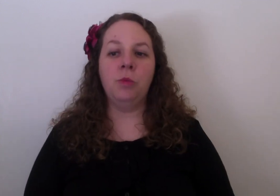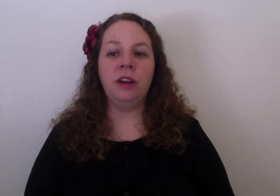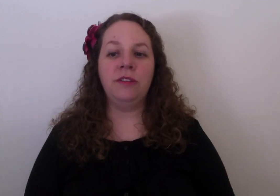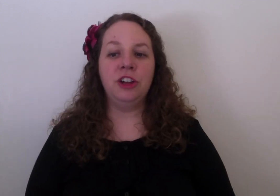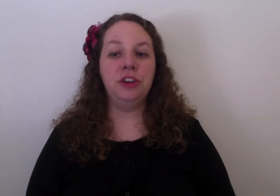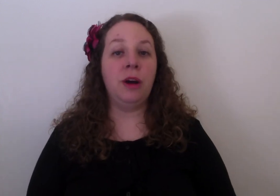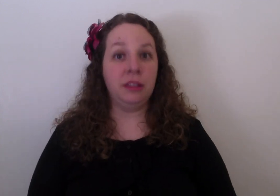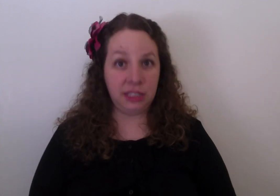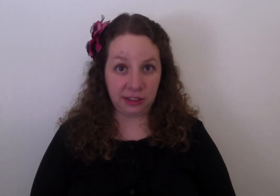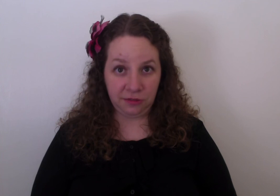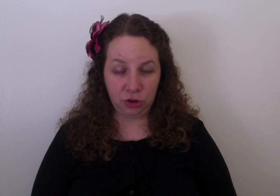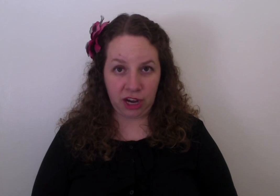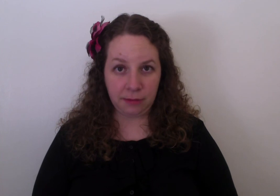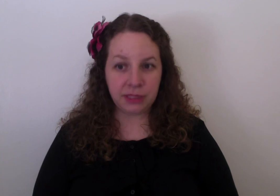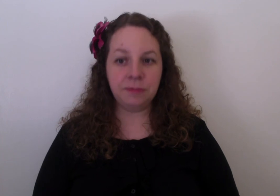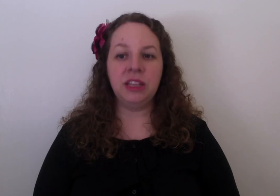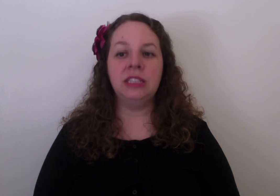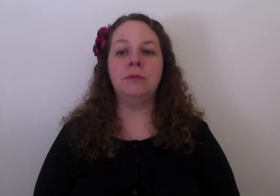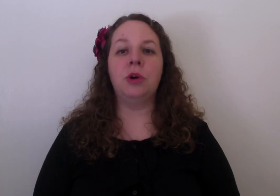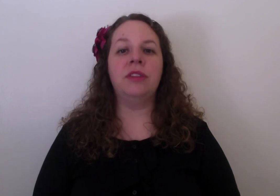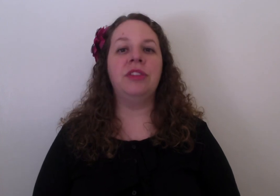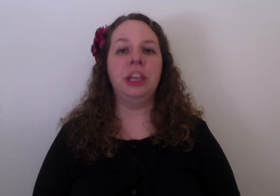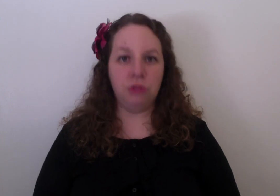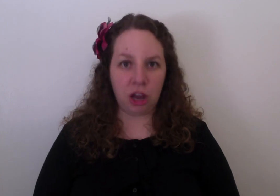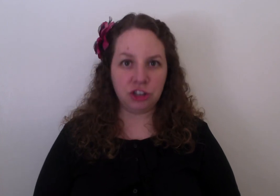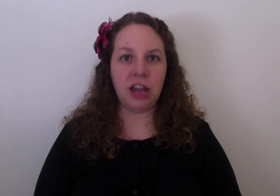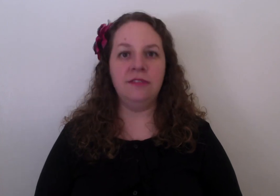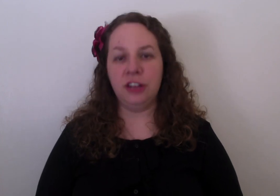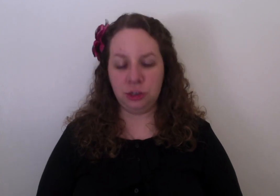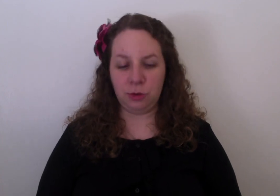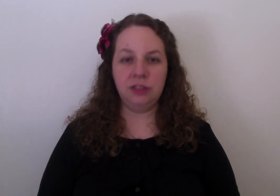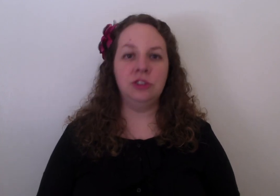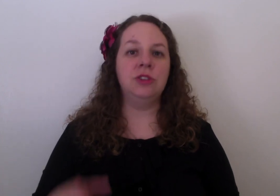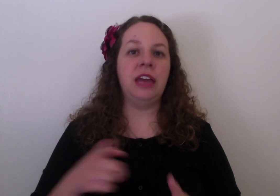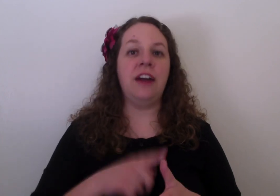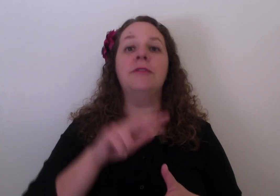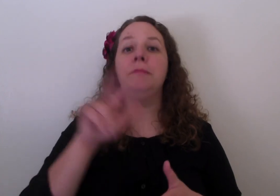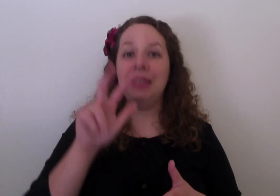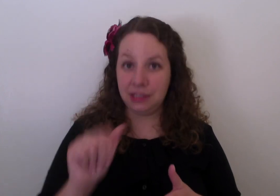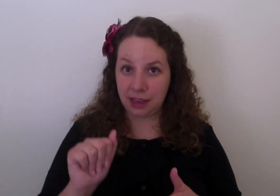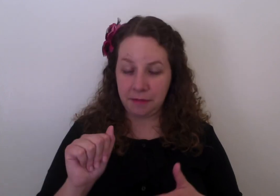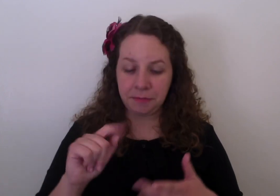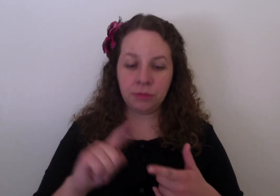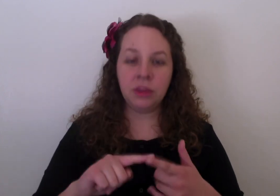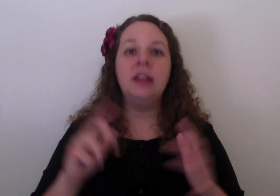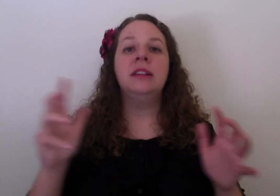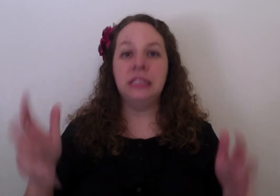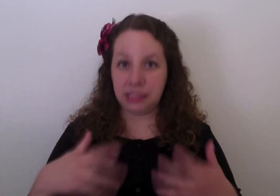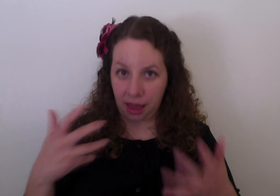Whenever you are listing food items, it's important that you nod your head for each one. So they have pizza,